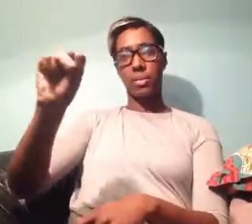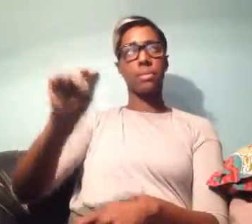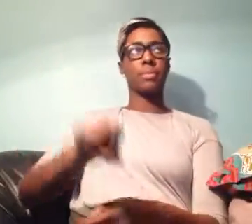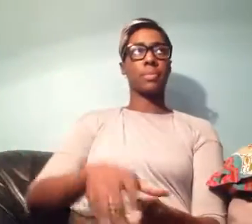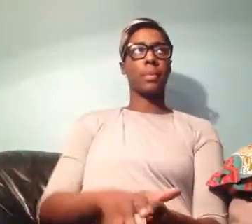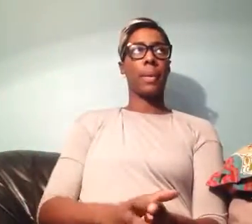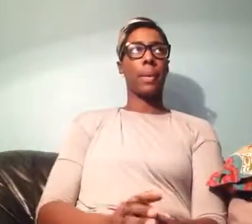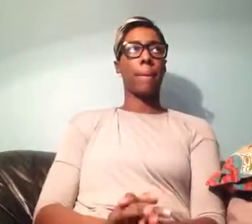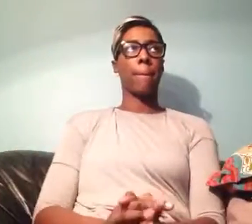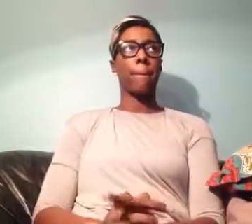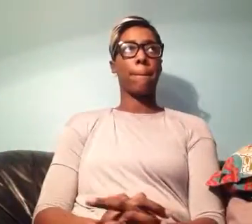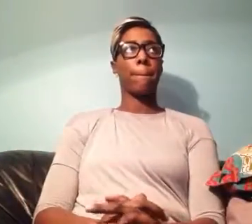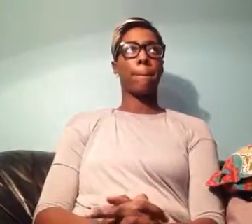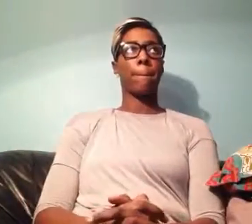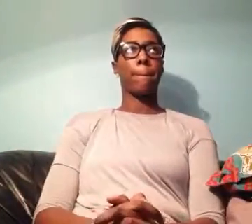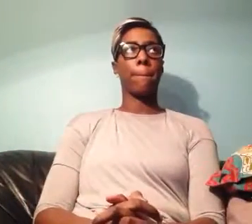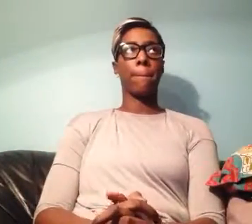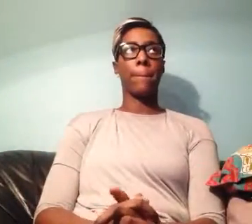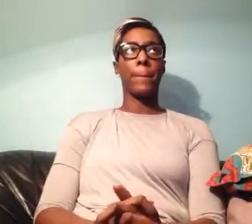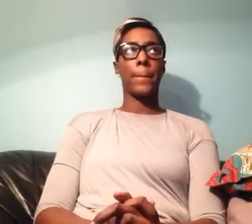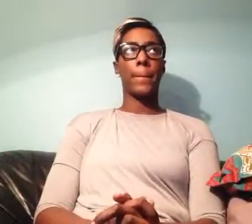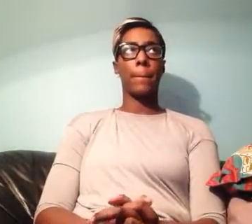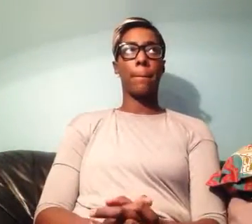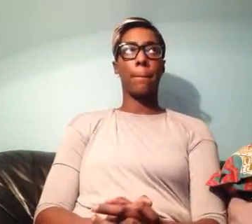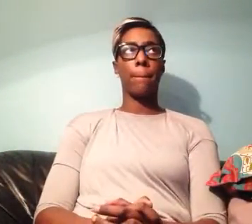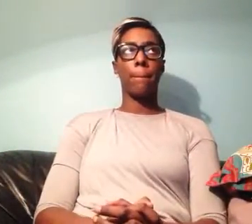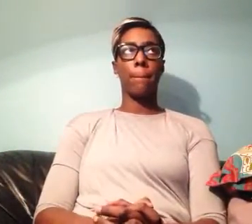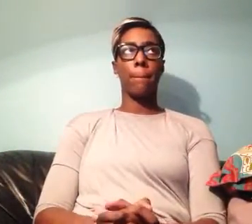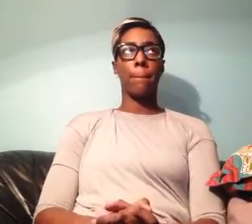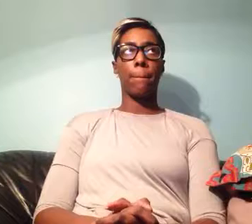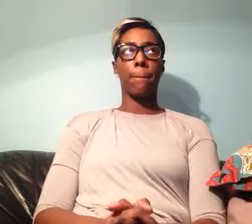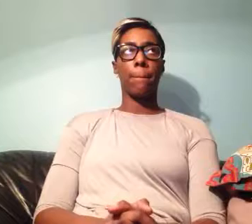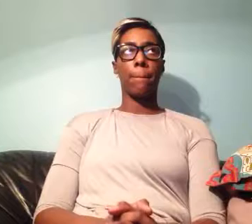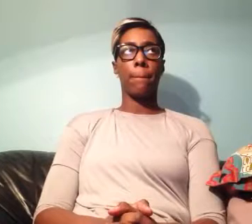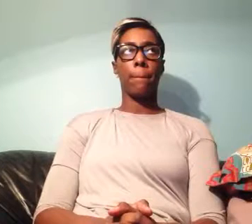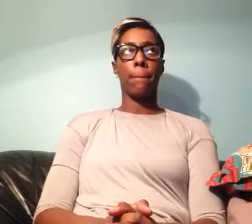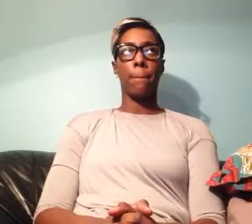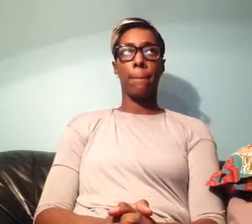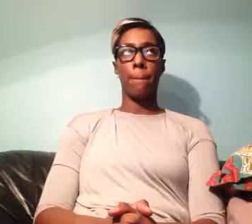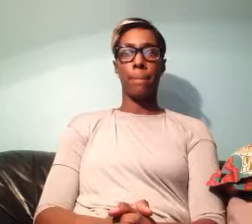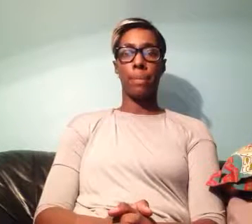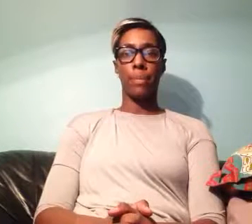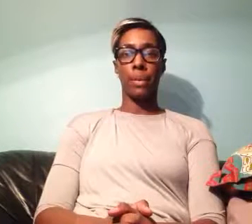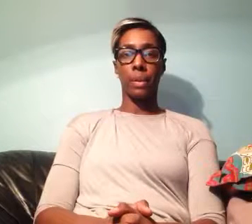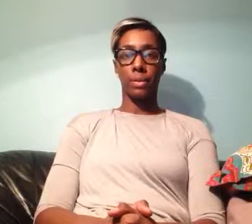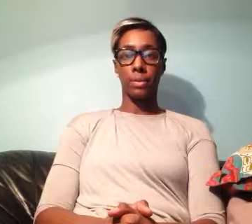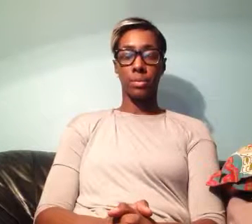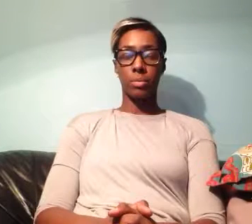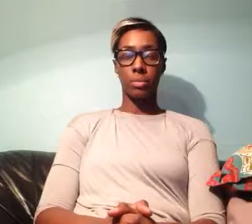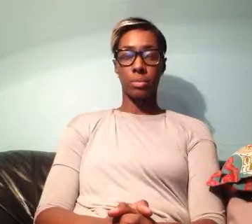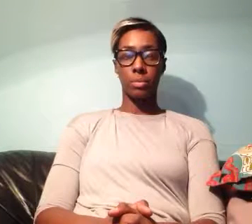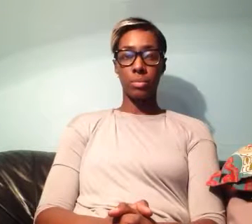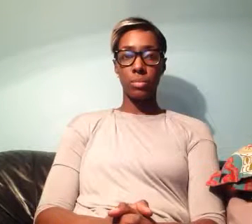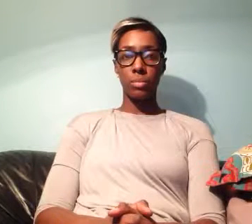She had grown up in a place where the horses grazing on the prairie in Illinois